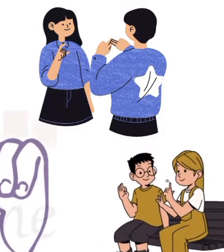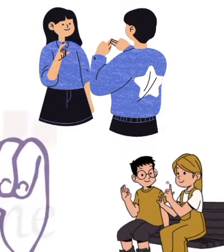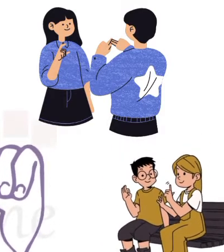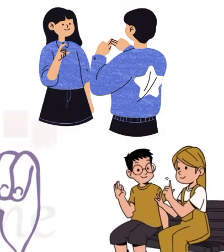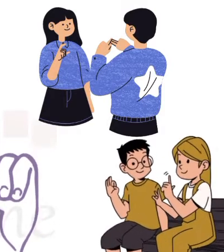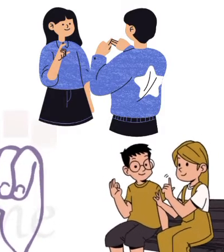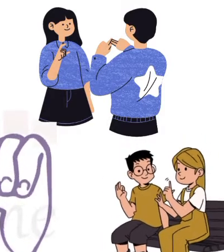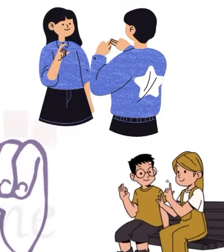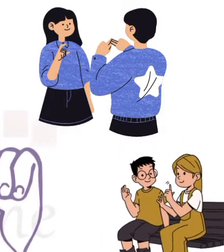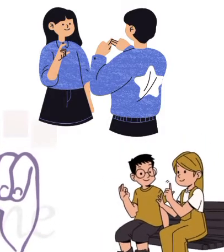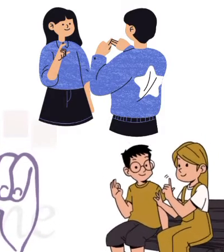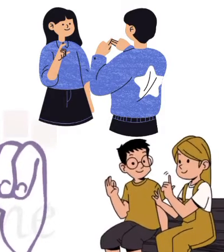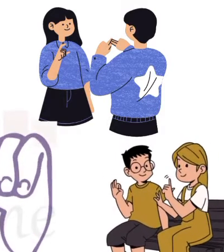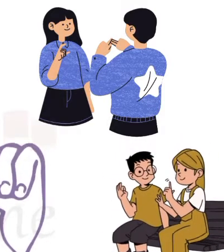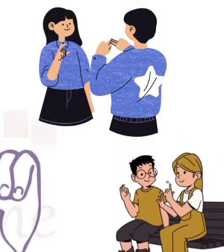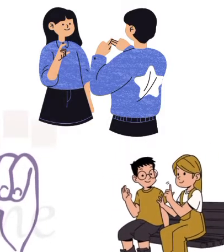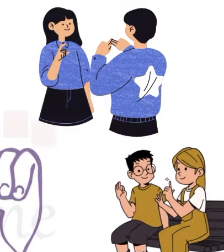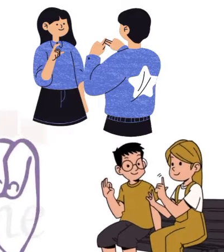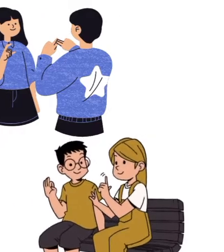an M.